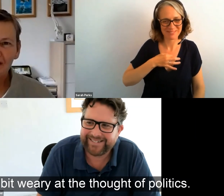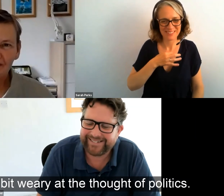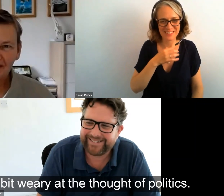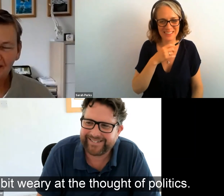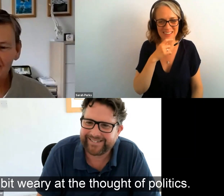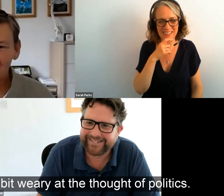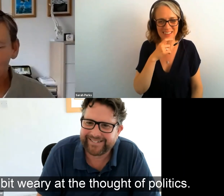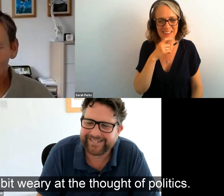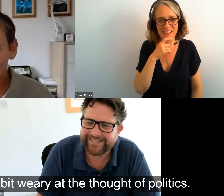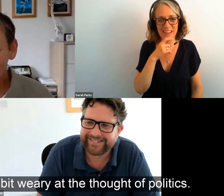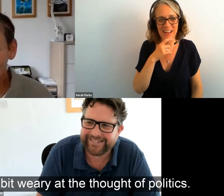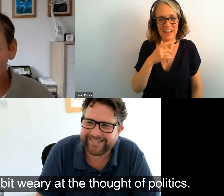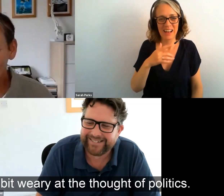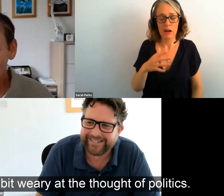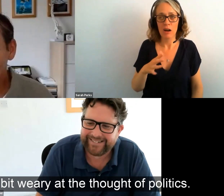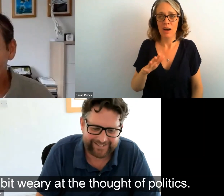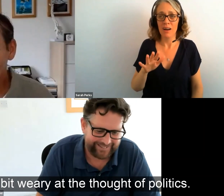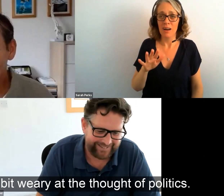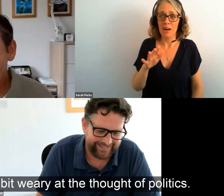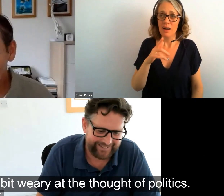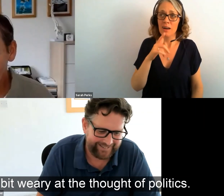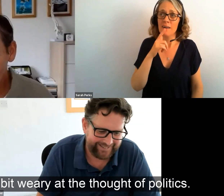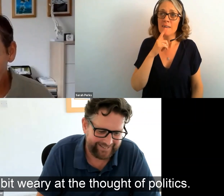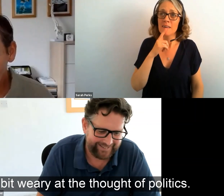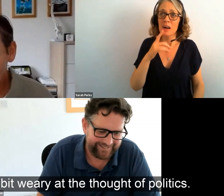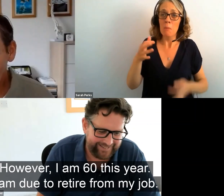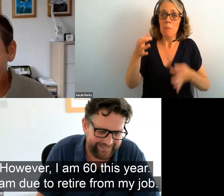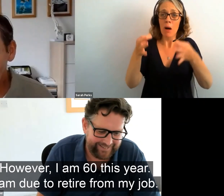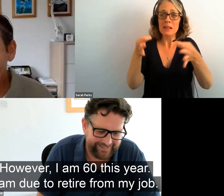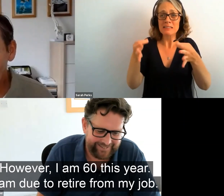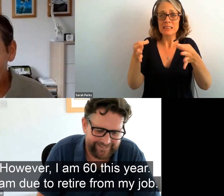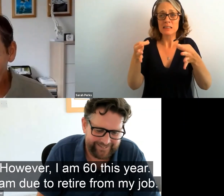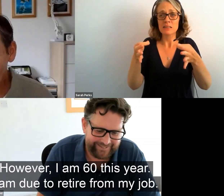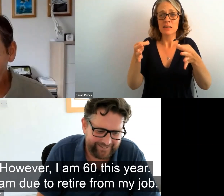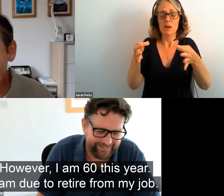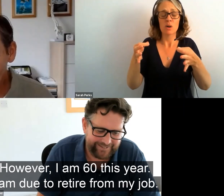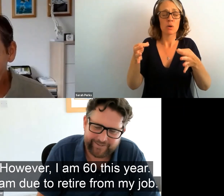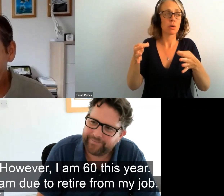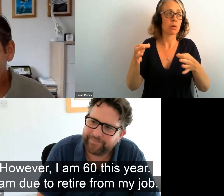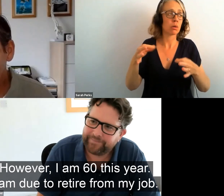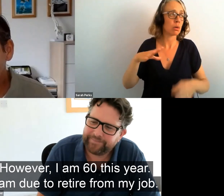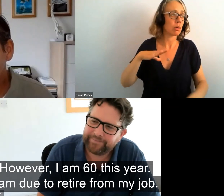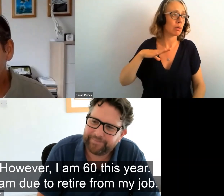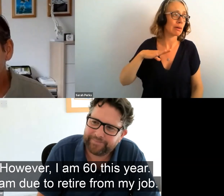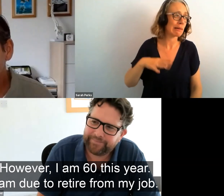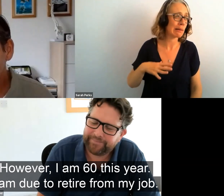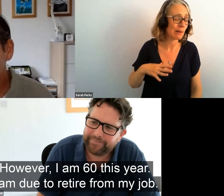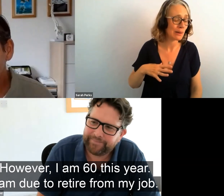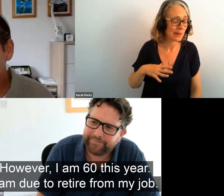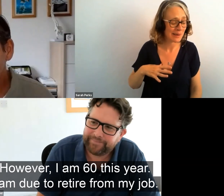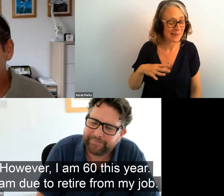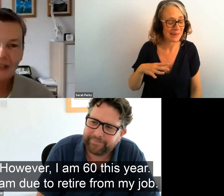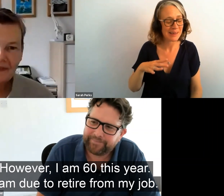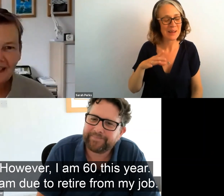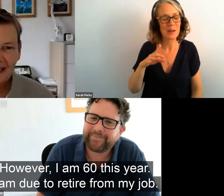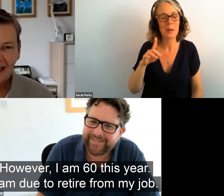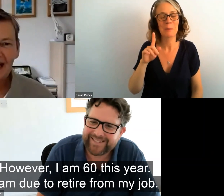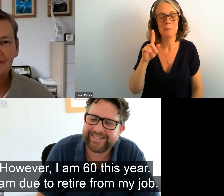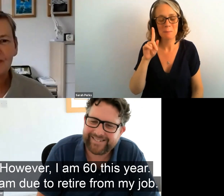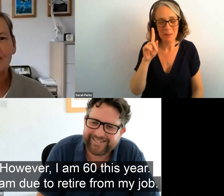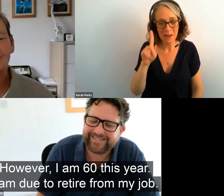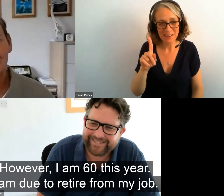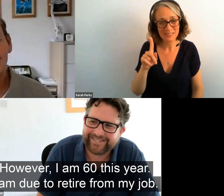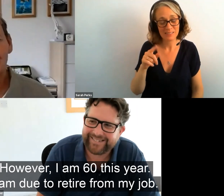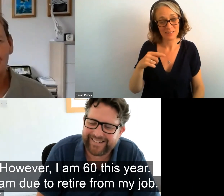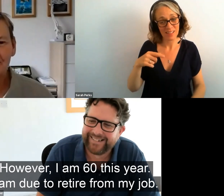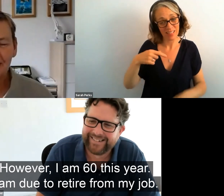I feel a bit weary at the thought of politics. However, I am 60